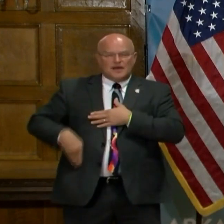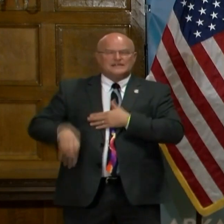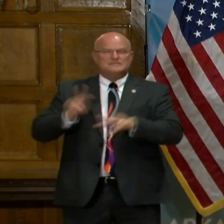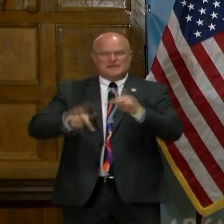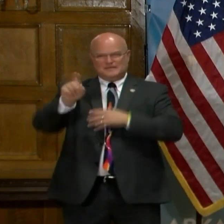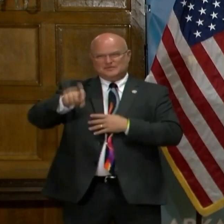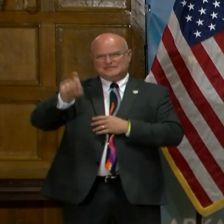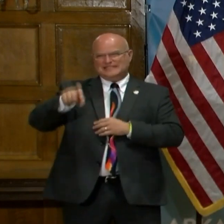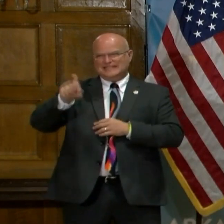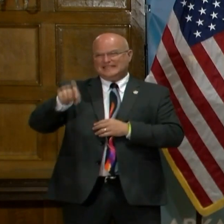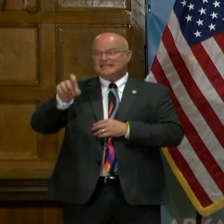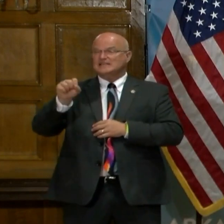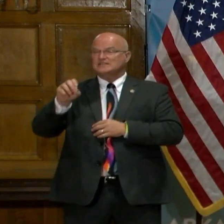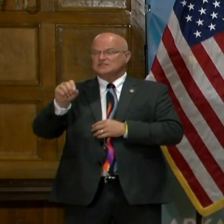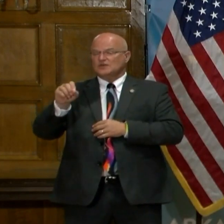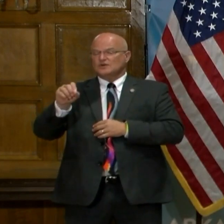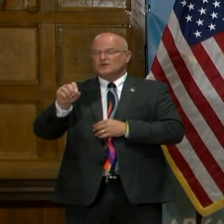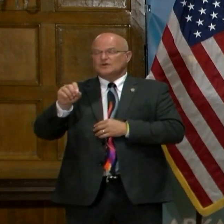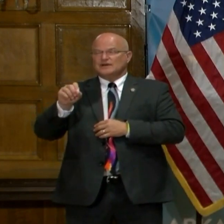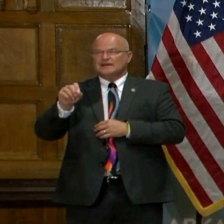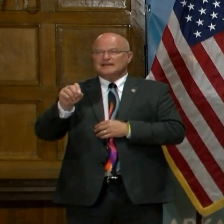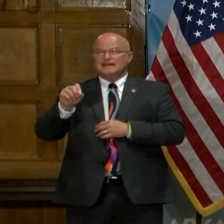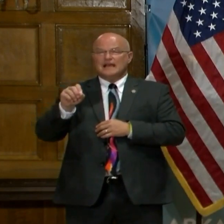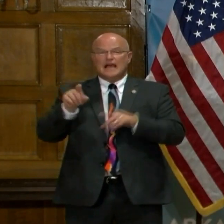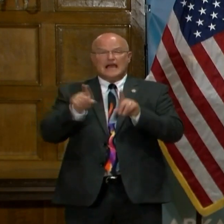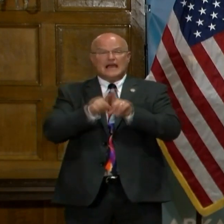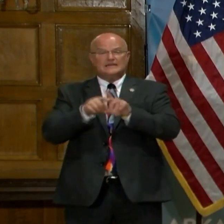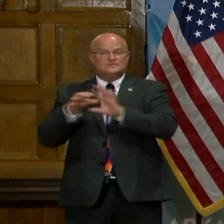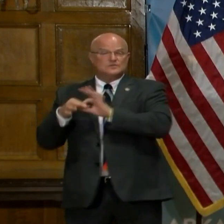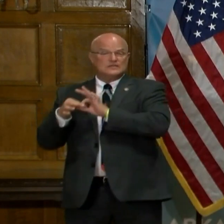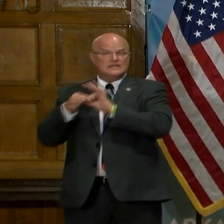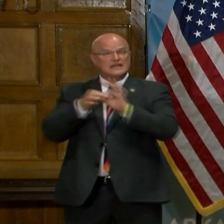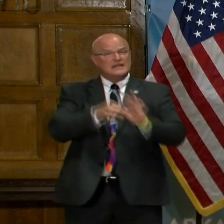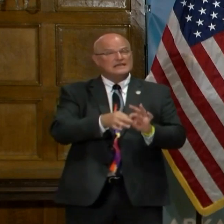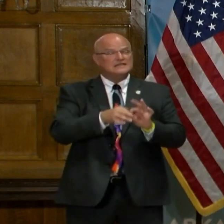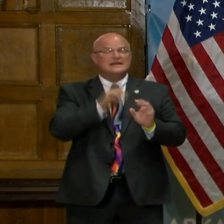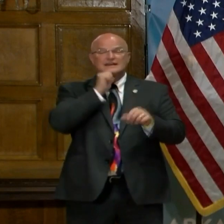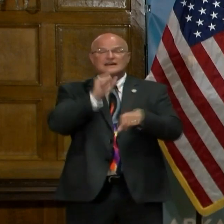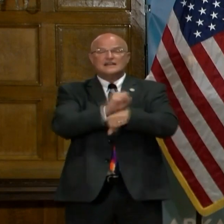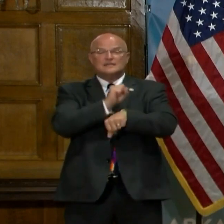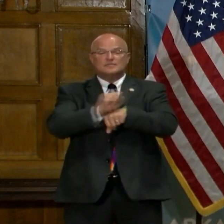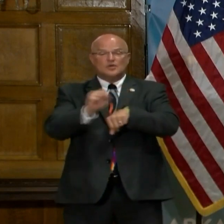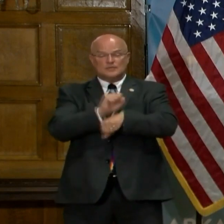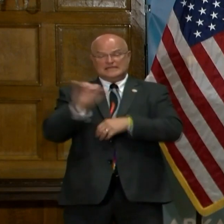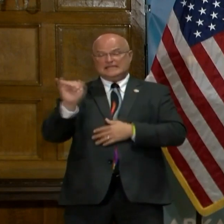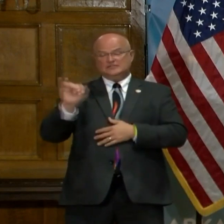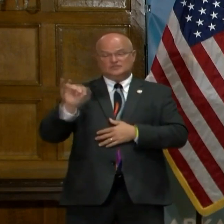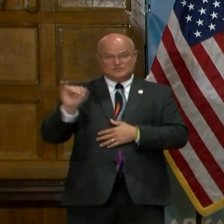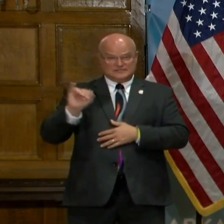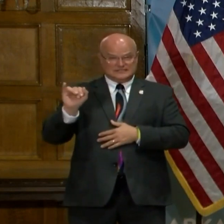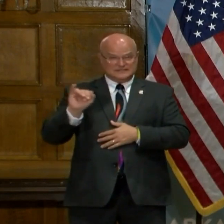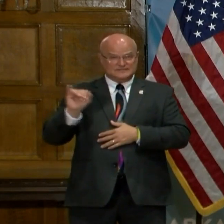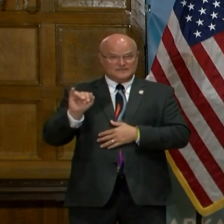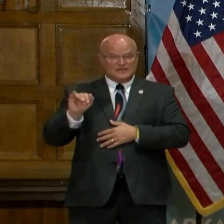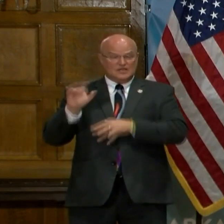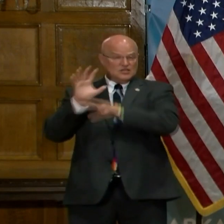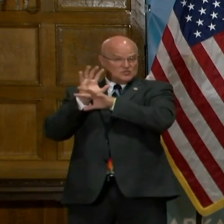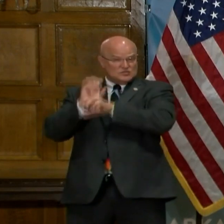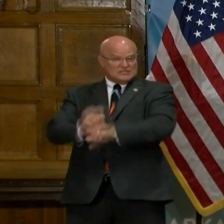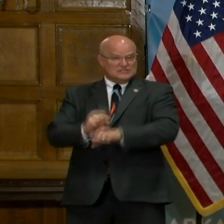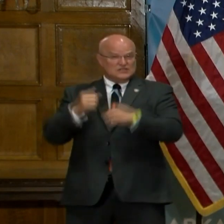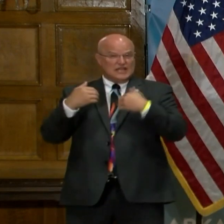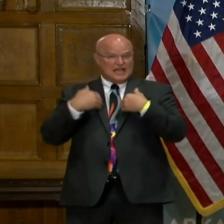those who needed it so desperately. As it related to the unemployment insurance, on the traditional